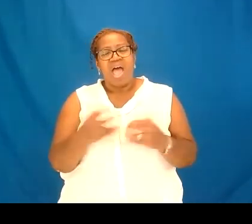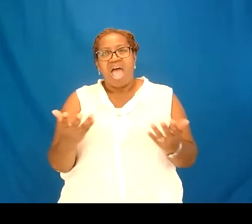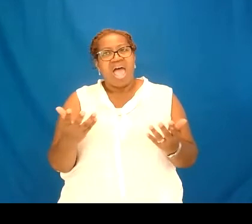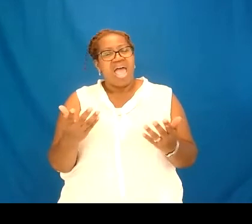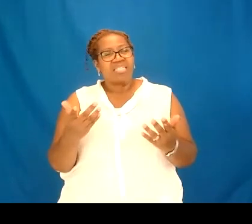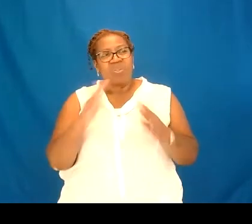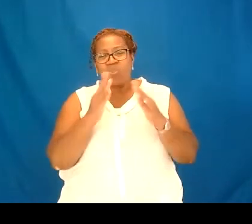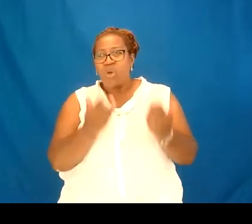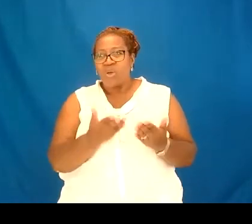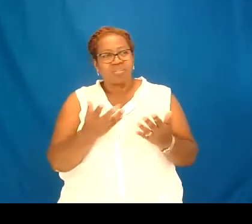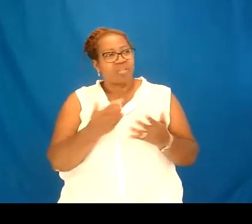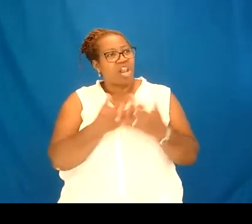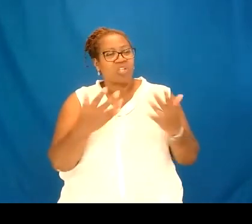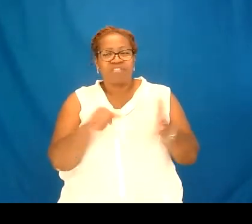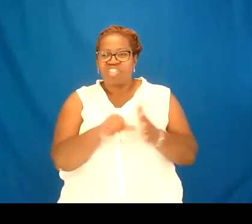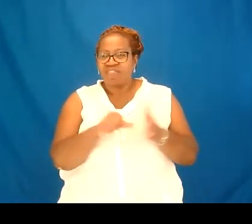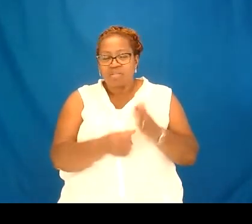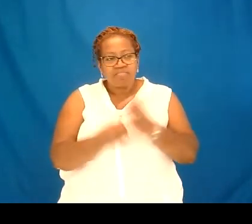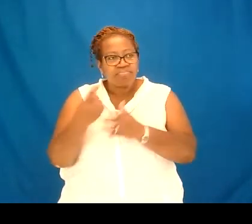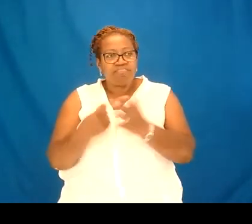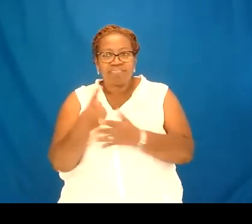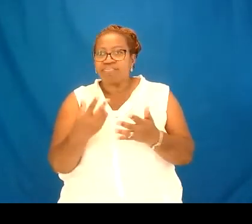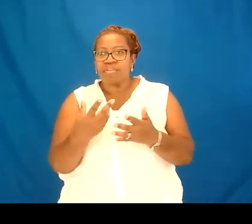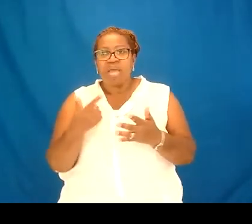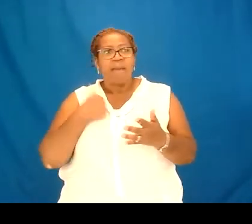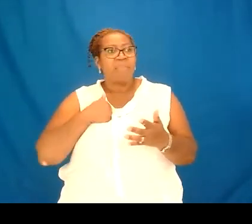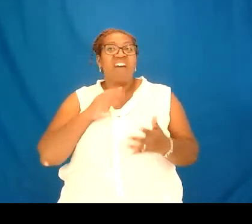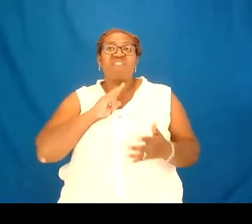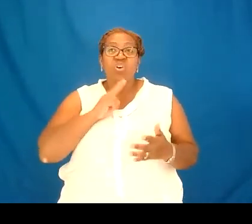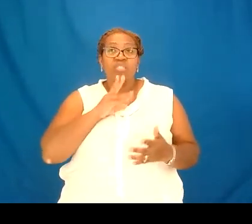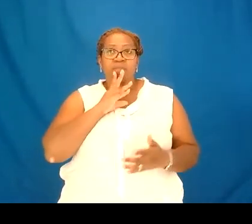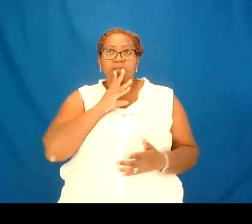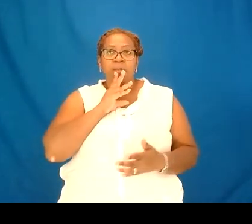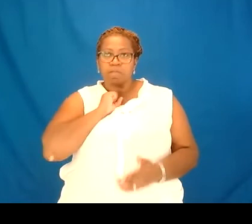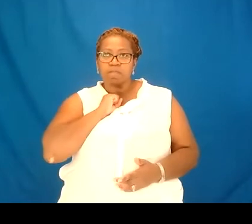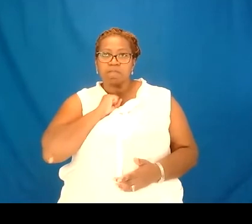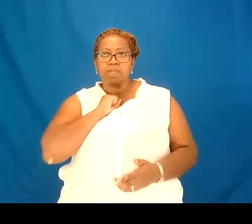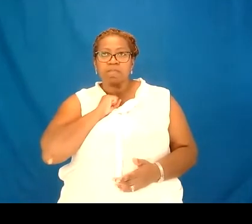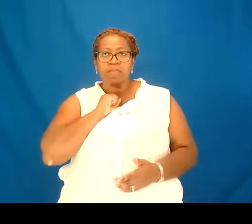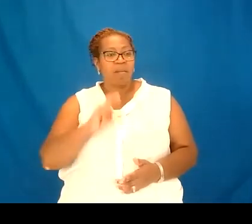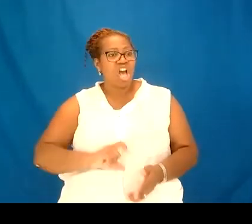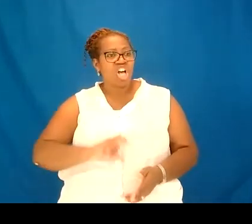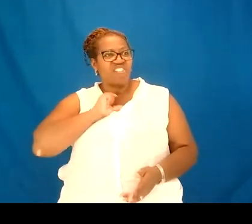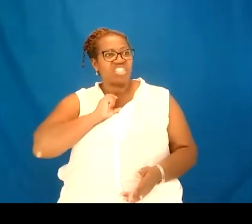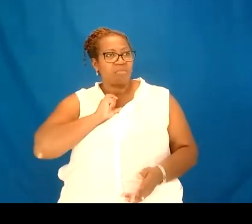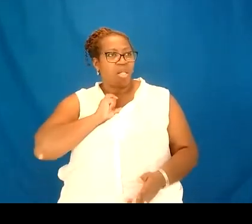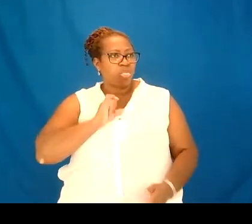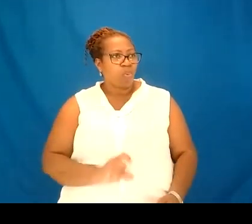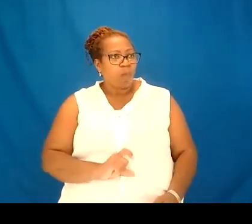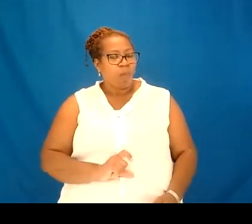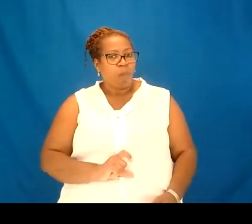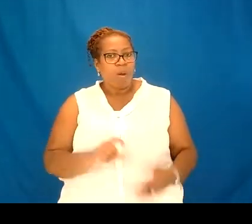world called this life. I had lost my voice and I had lost my confidence. I was now